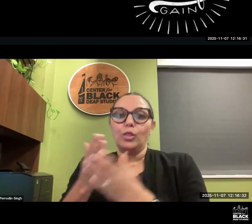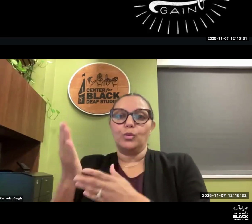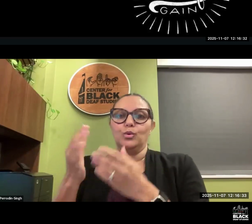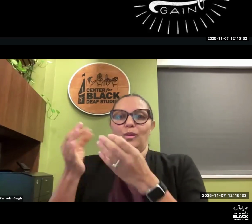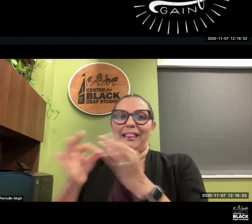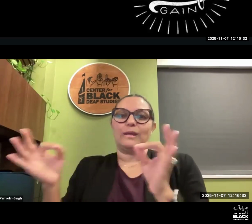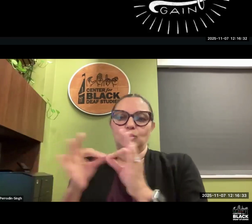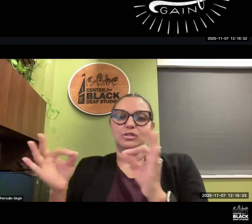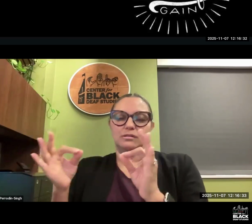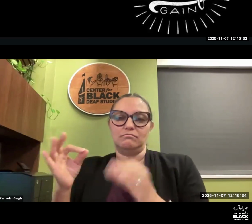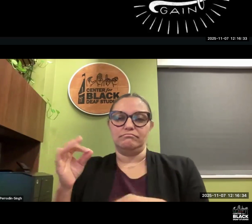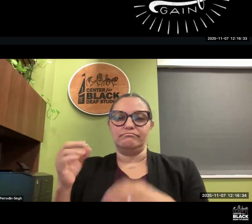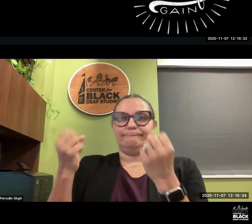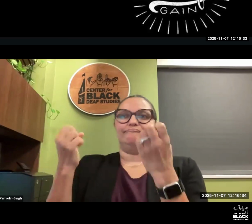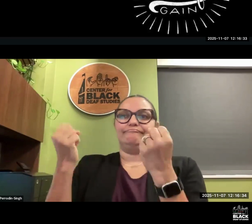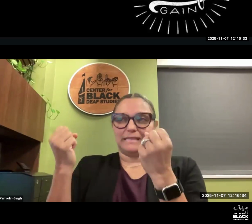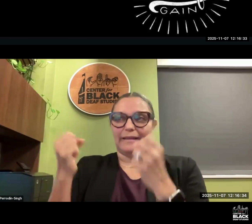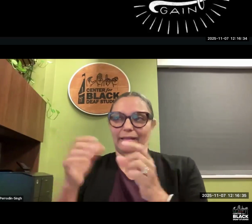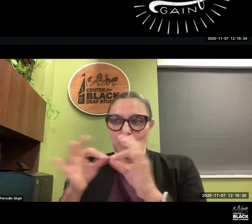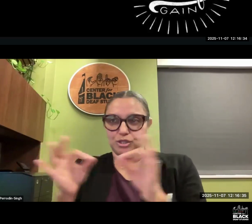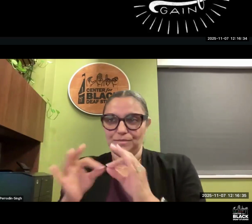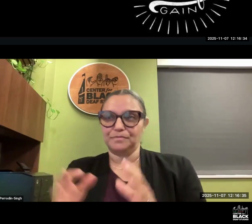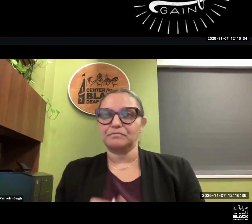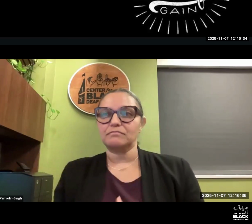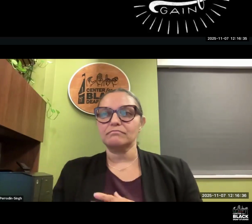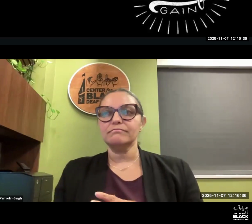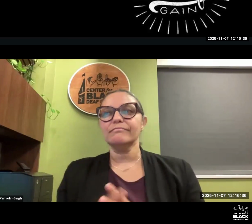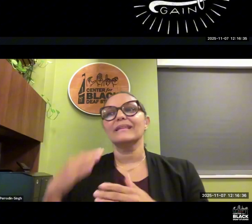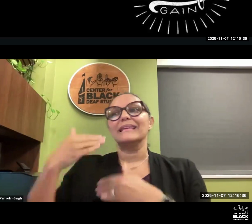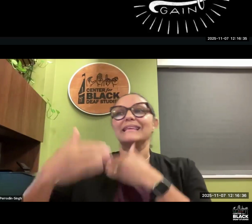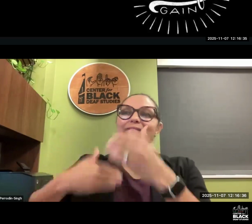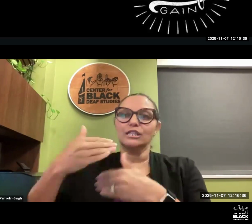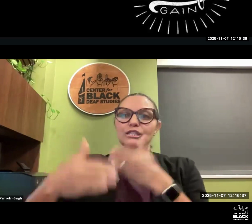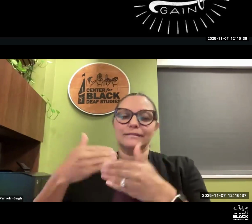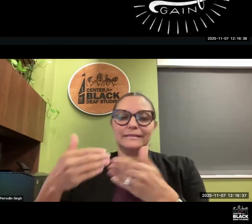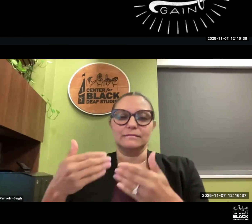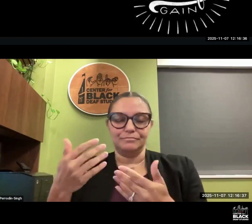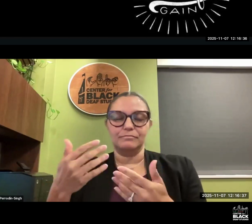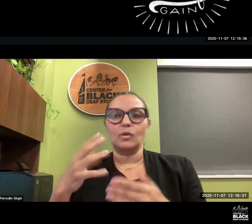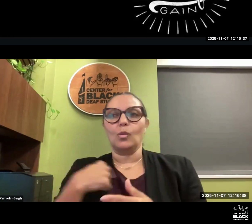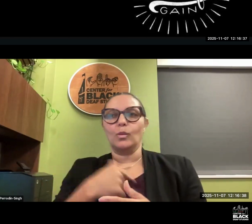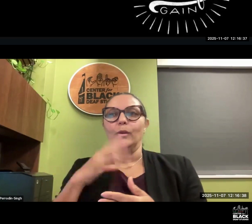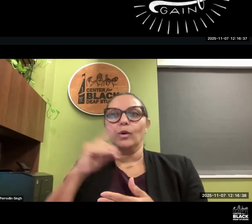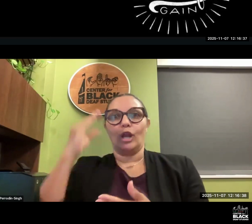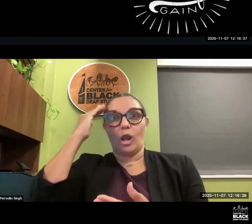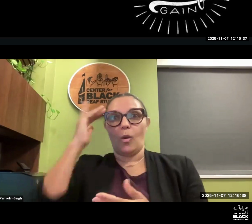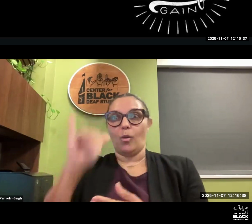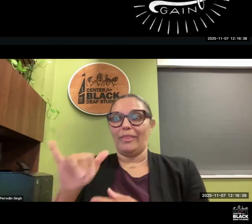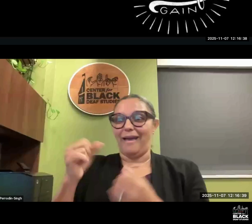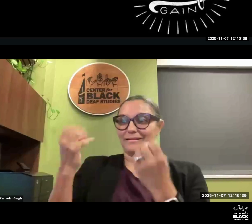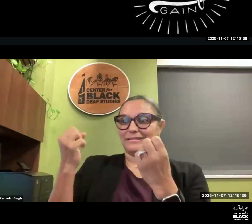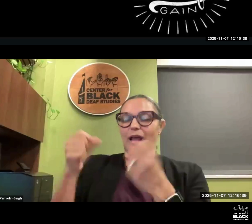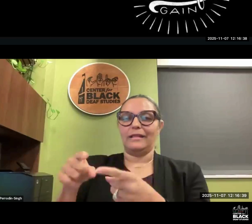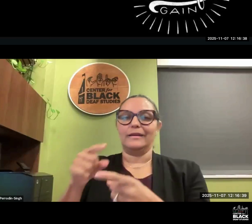language. So we had our own way of communicating, and we thrived in that.